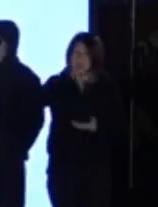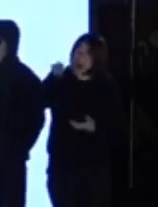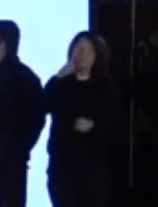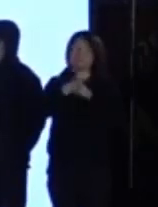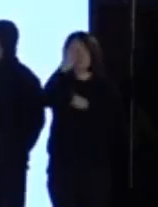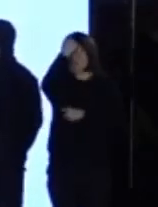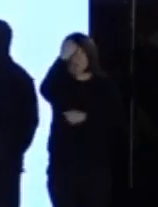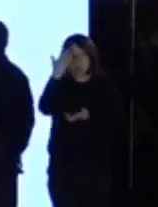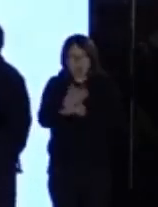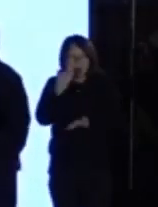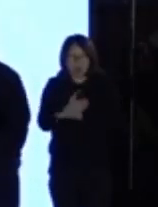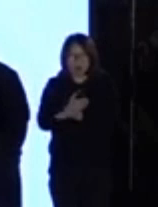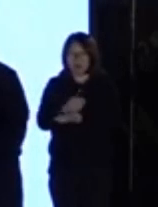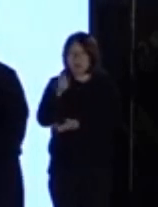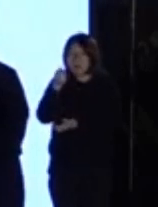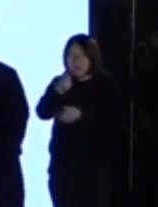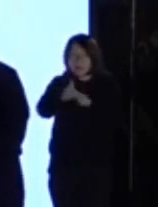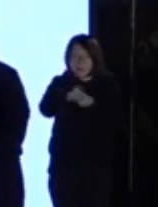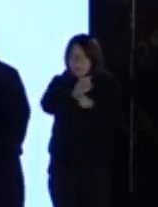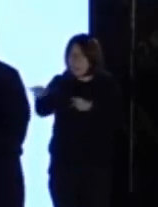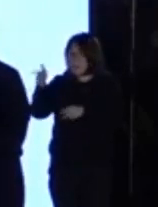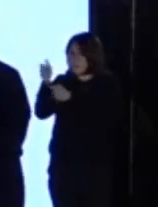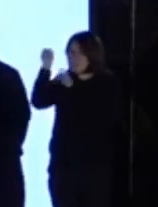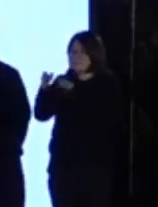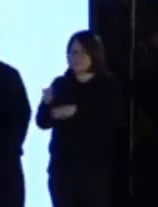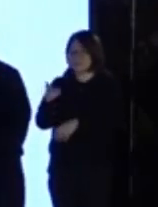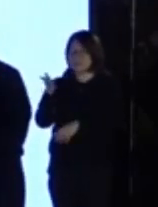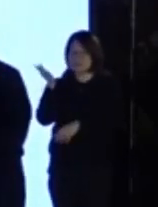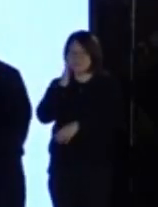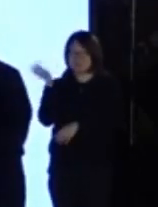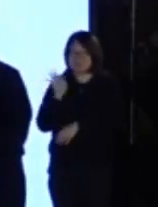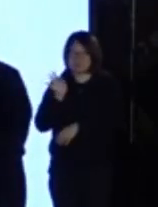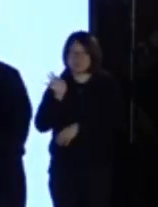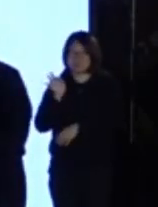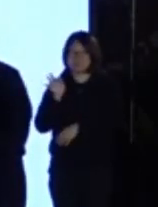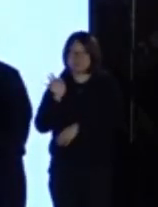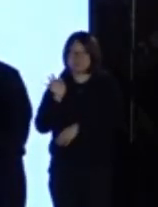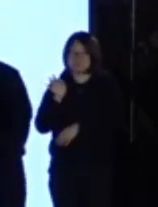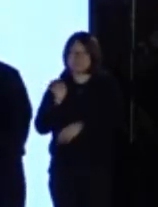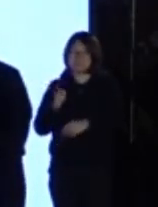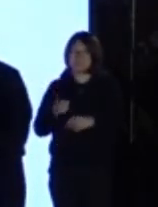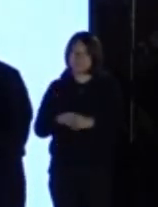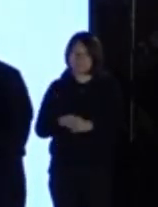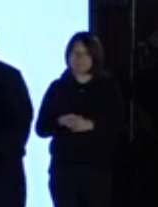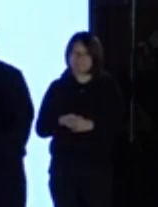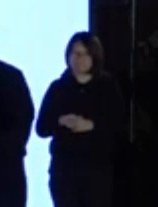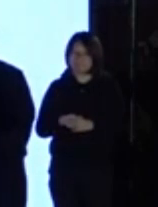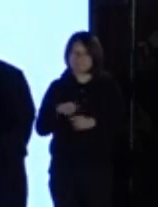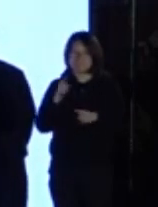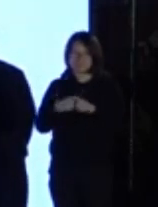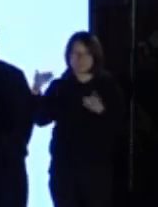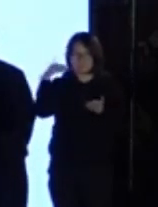already tainted by more than 10,000 fired tear gas. Everyone knows that the residue will not be dissolved